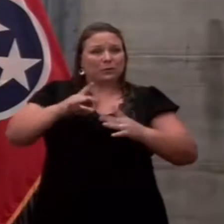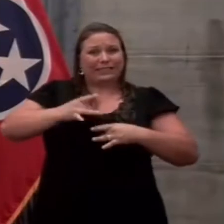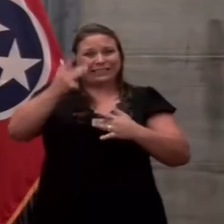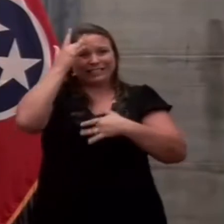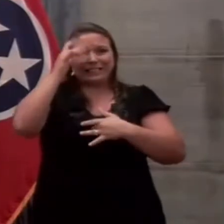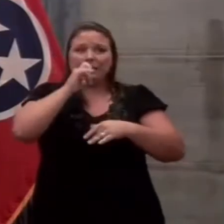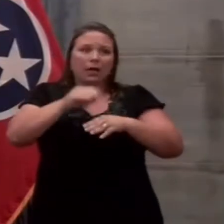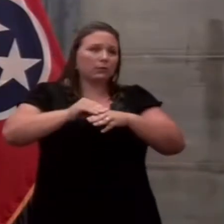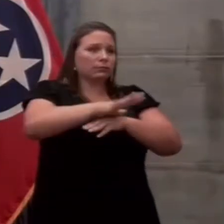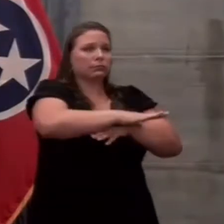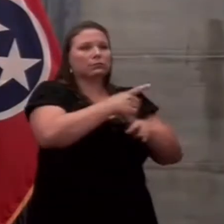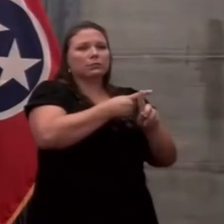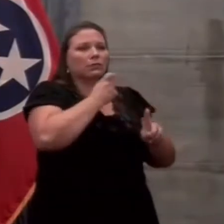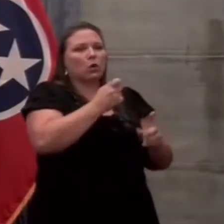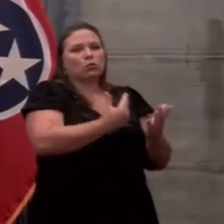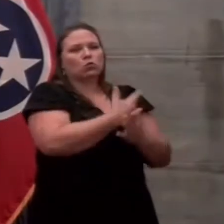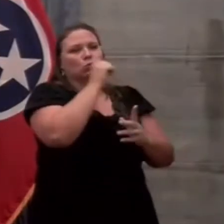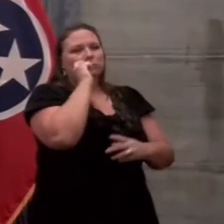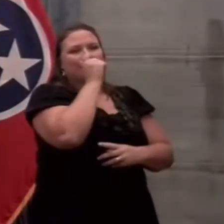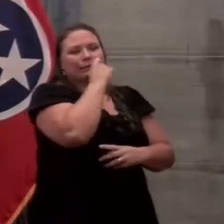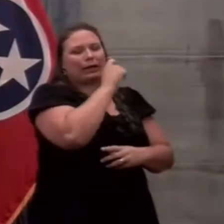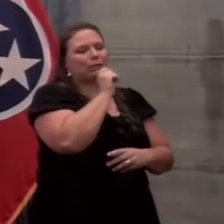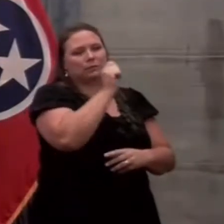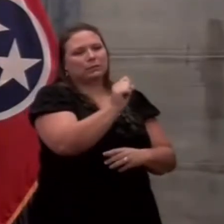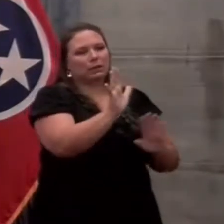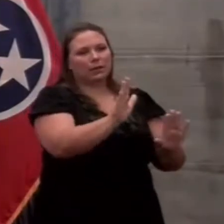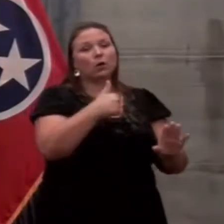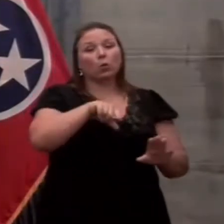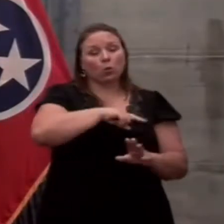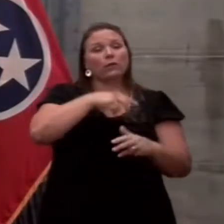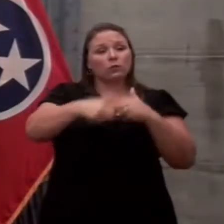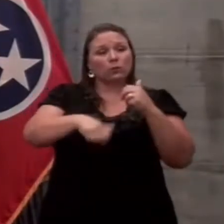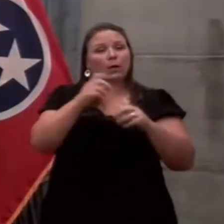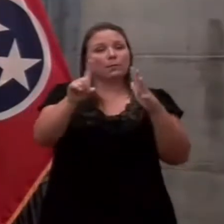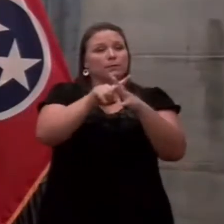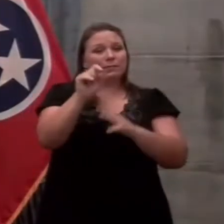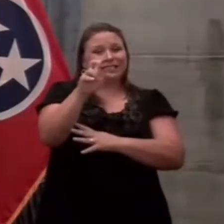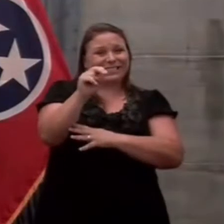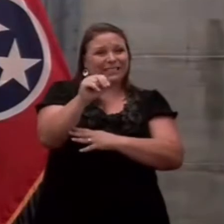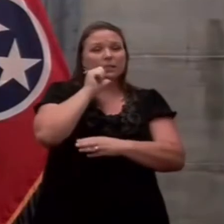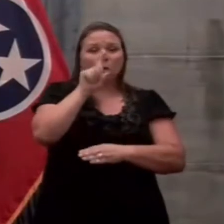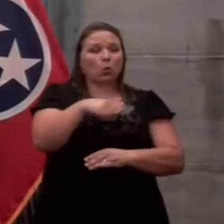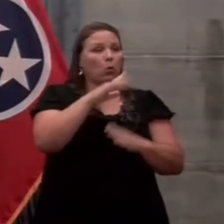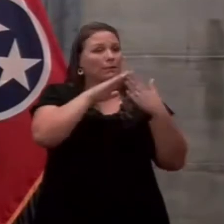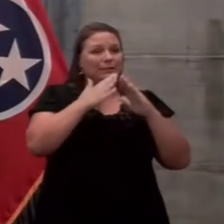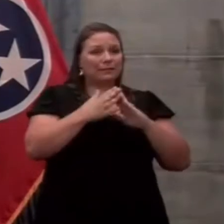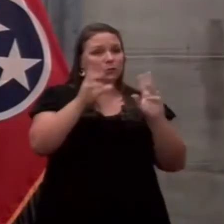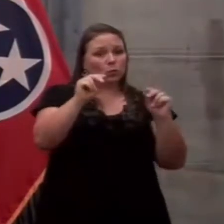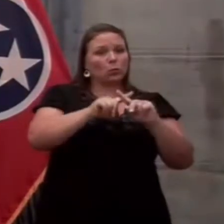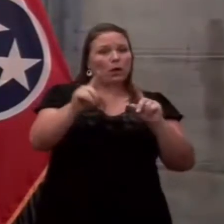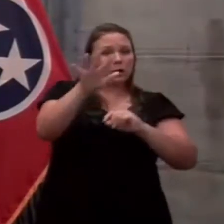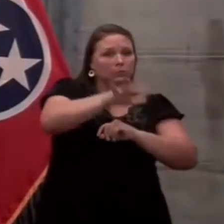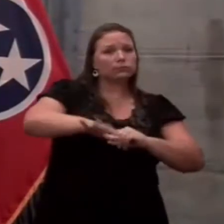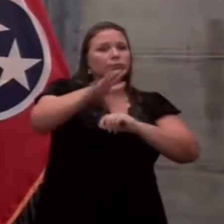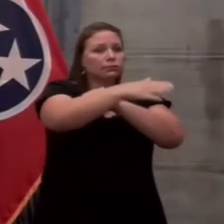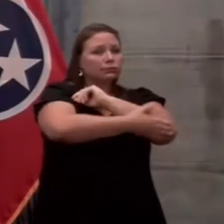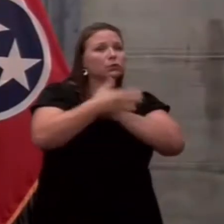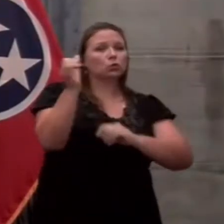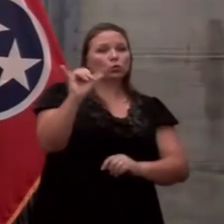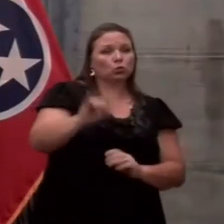testing alone. We have a growing problem in Tennessee, not only in our metro areas, but in our rural areas as